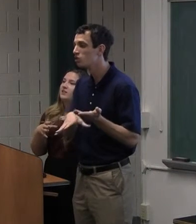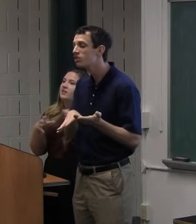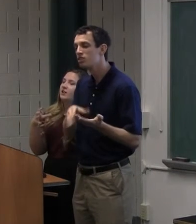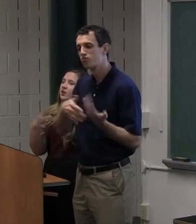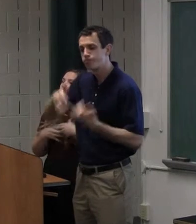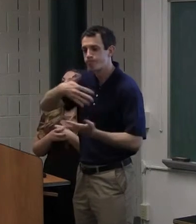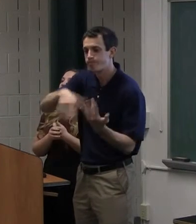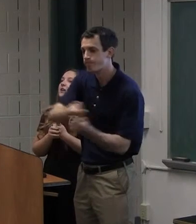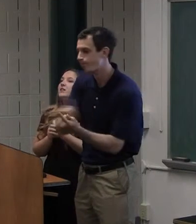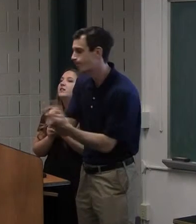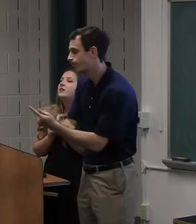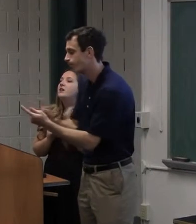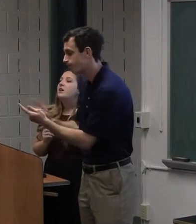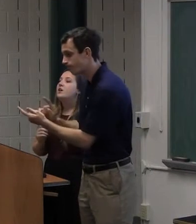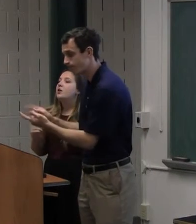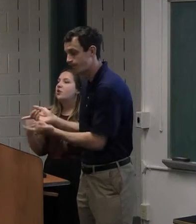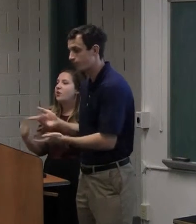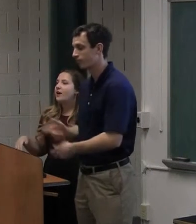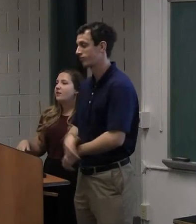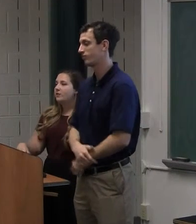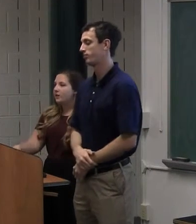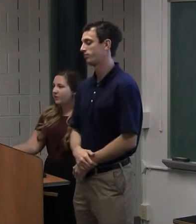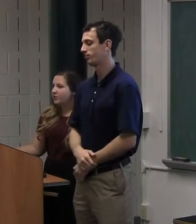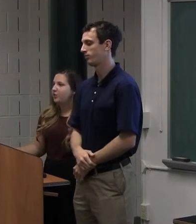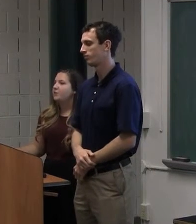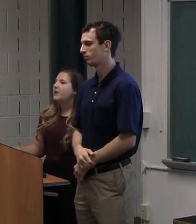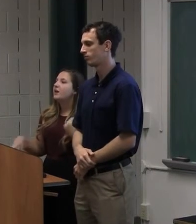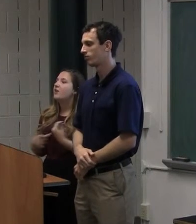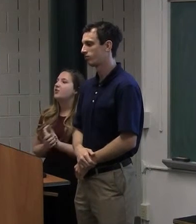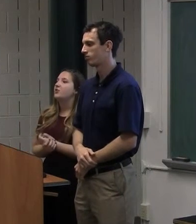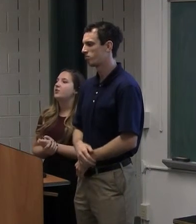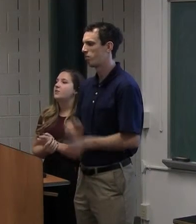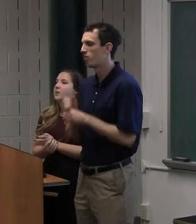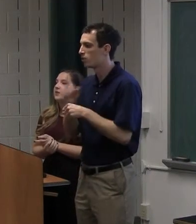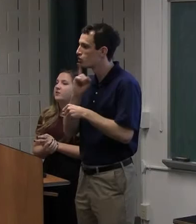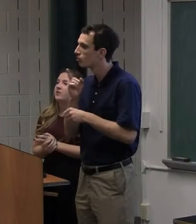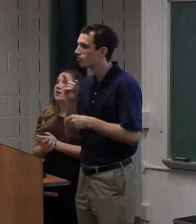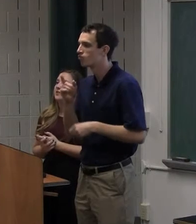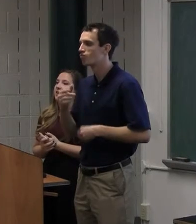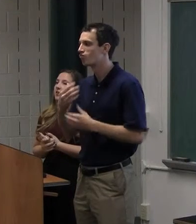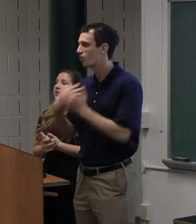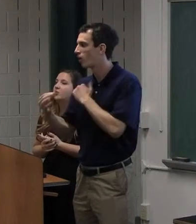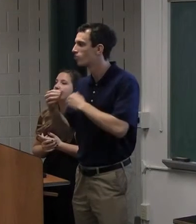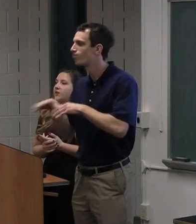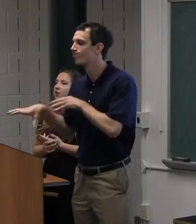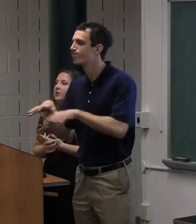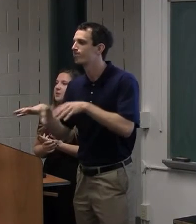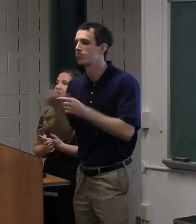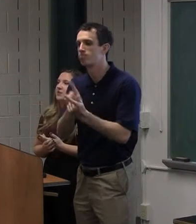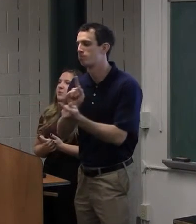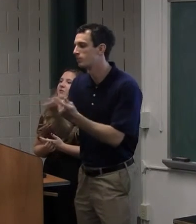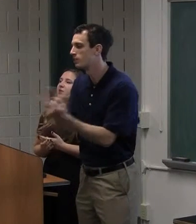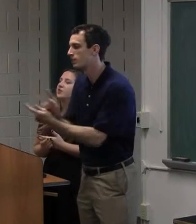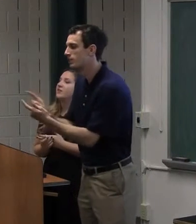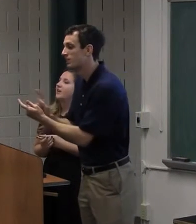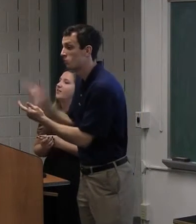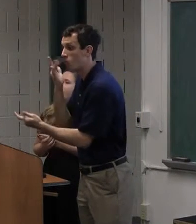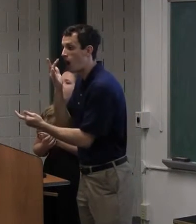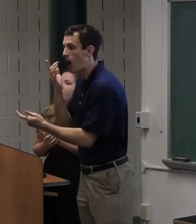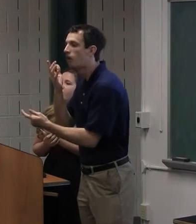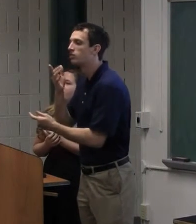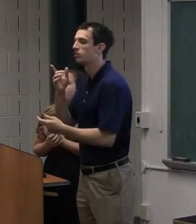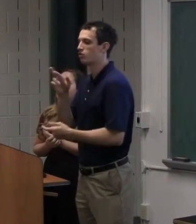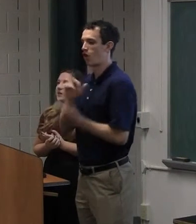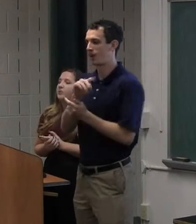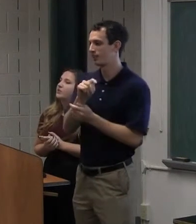thing that we did in our cohort, go out and make sure you're meeting other students because you guys are eventually going to be in this profession